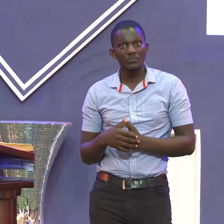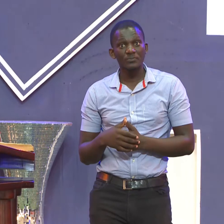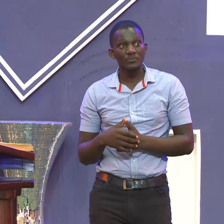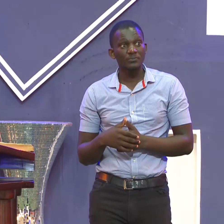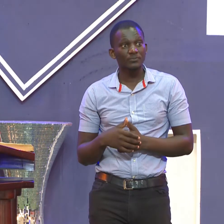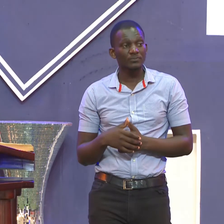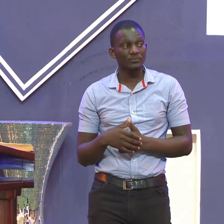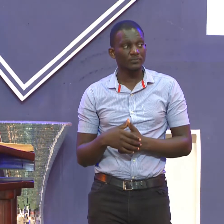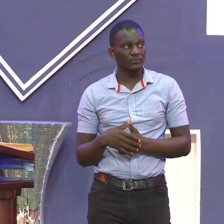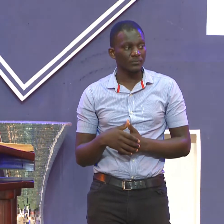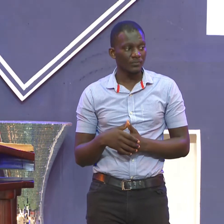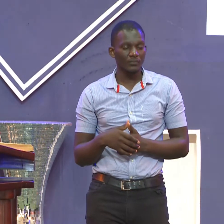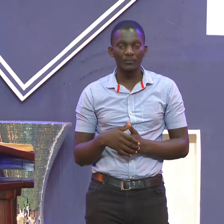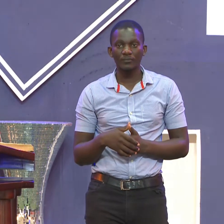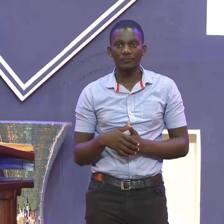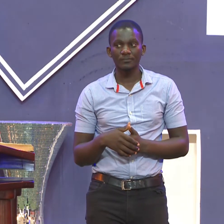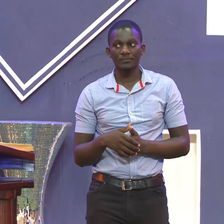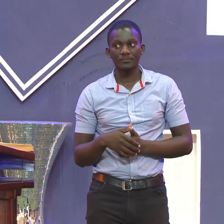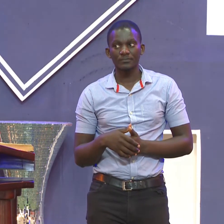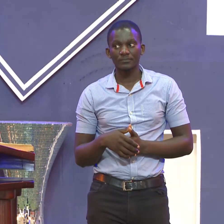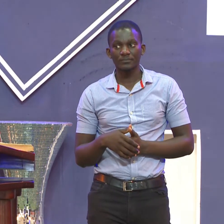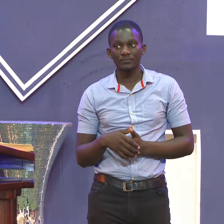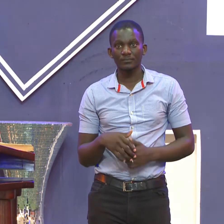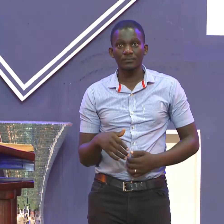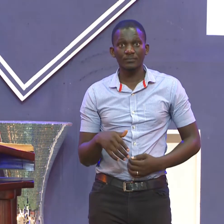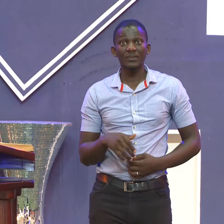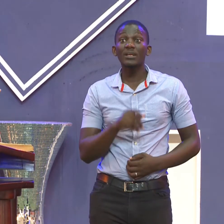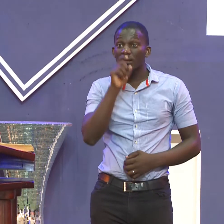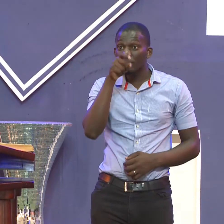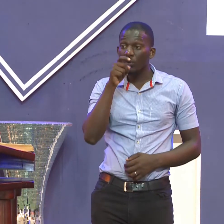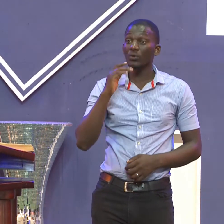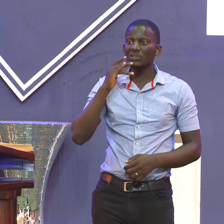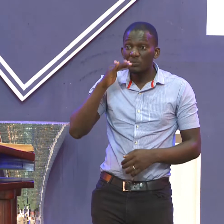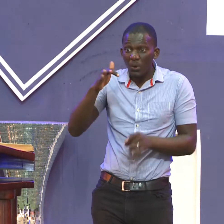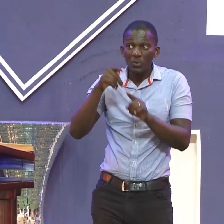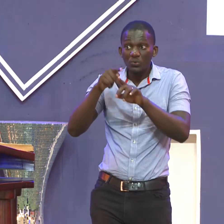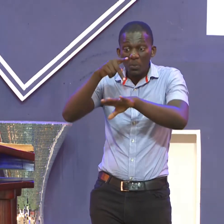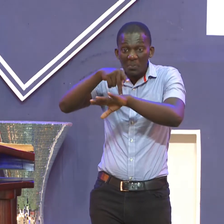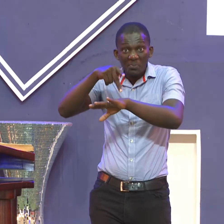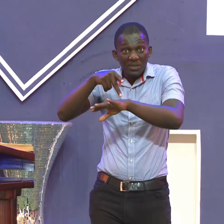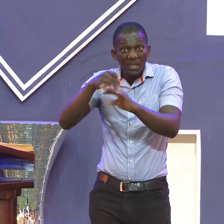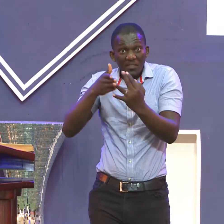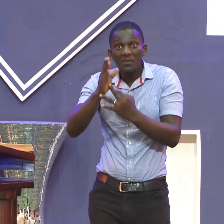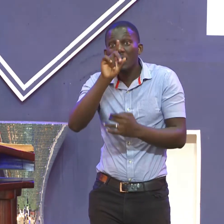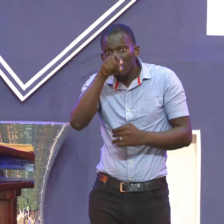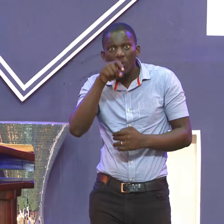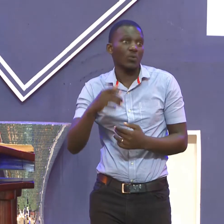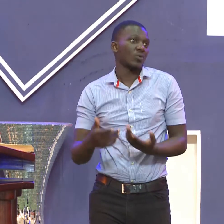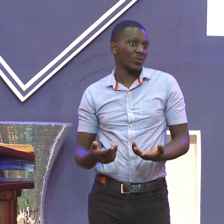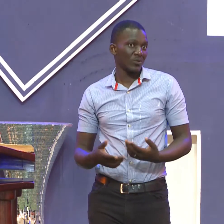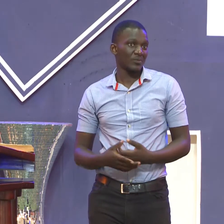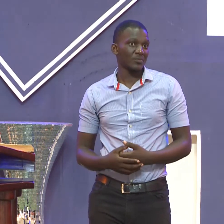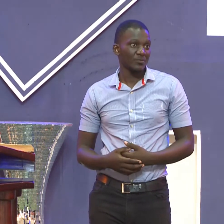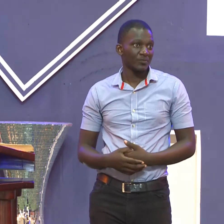Old Testament. If can use even a hen or yayogere wa Simon Peter okuyitira mu nkoko. In the New Testament, when he talked to